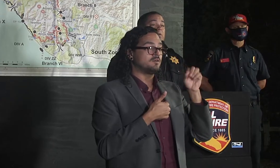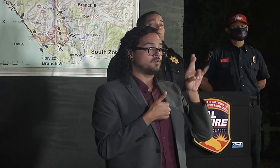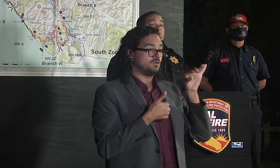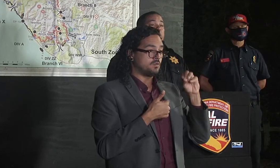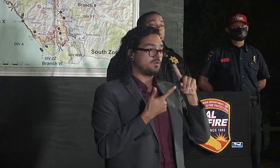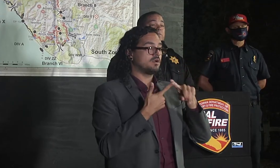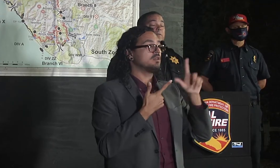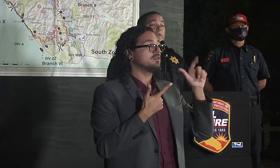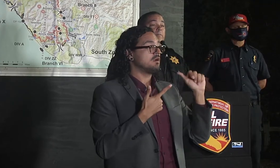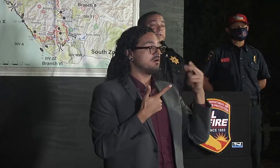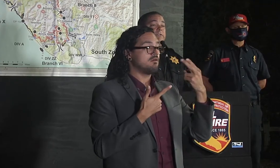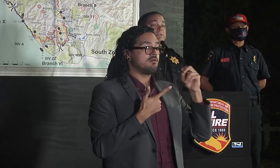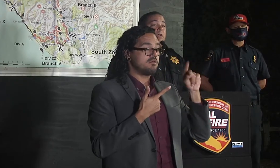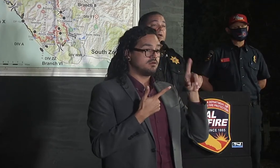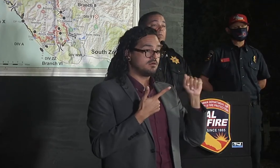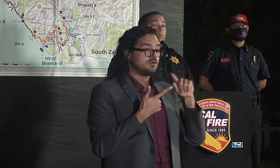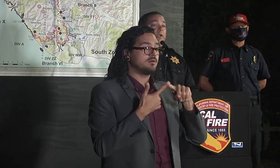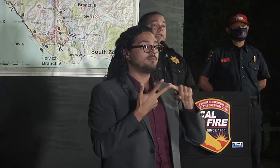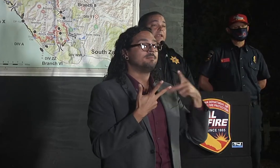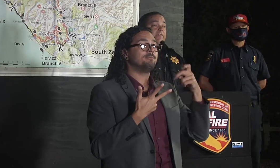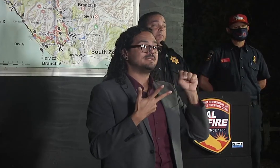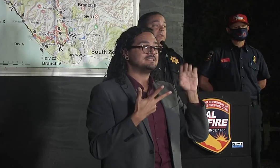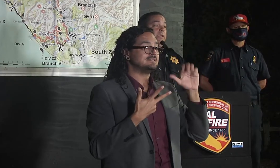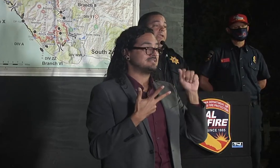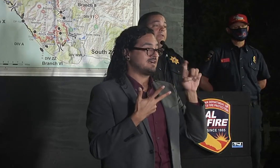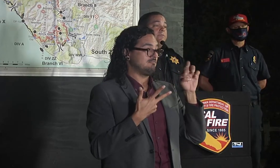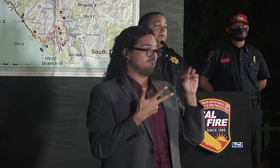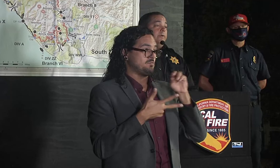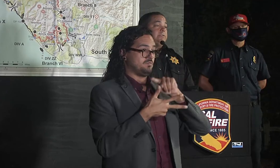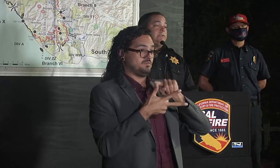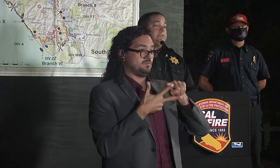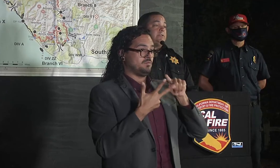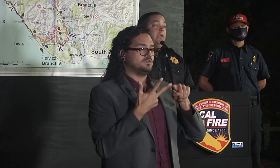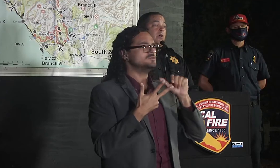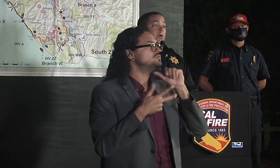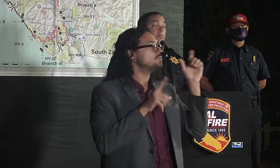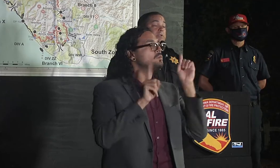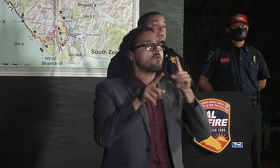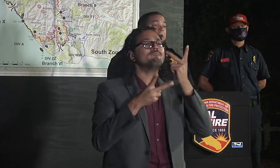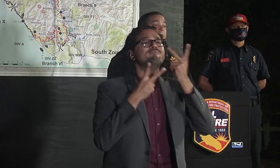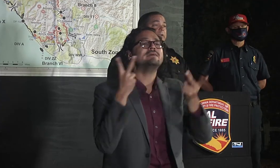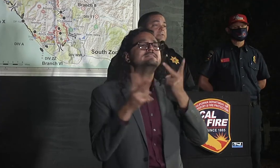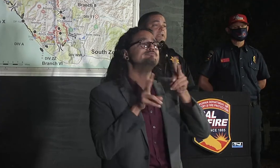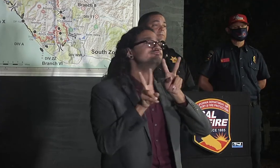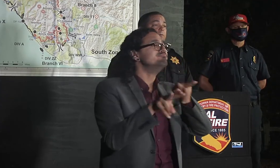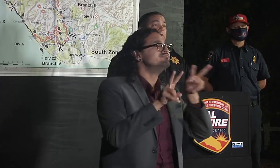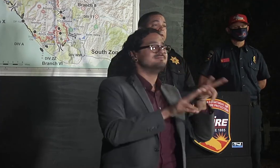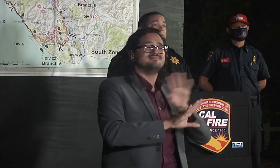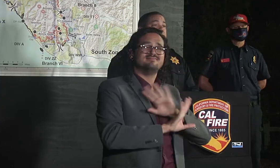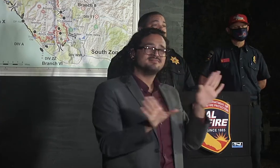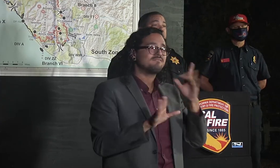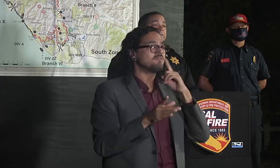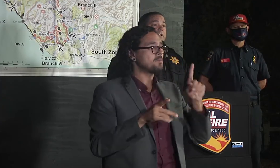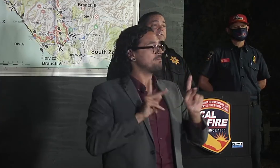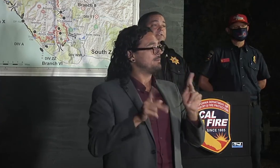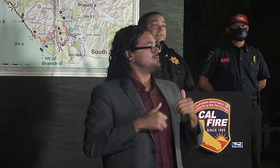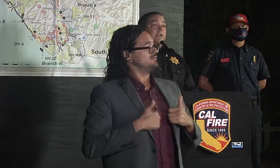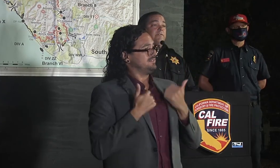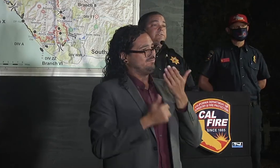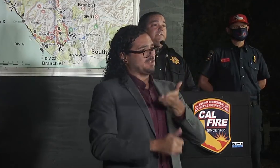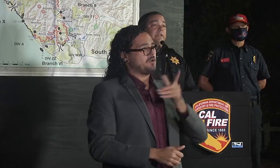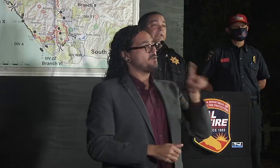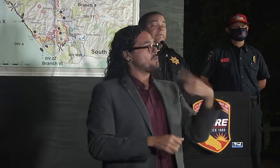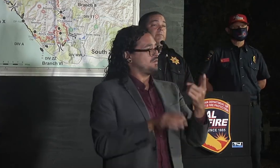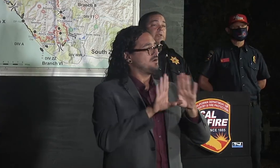resident, don't travel through there, please. We want to get everybody into our residents, our resident areas, and we want to keep them safe and continue